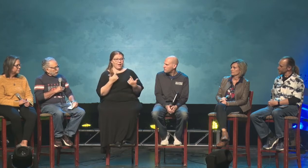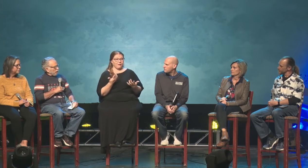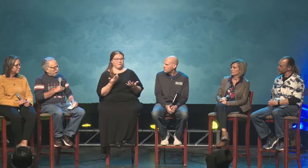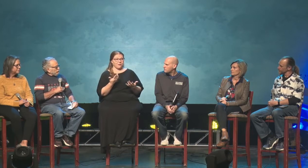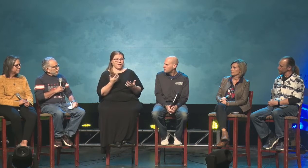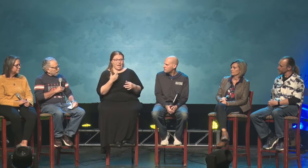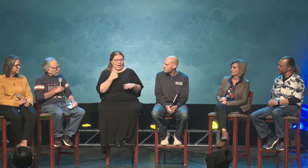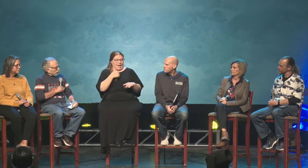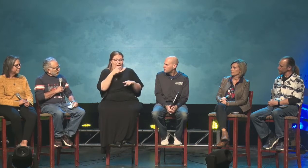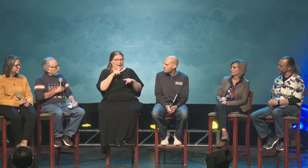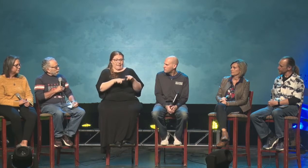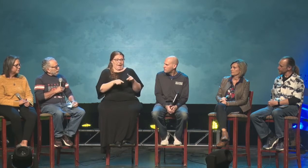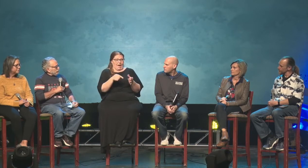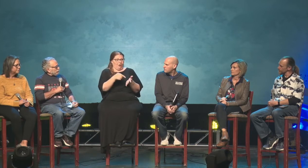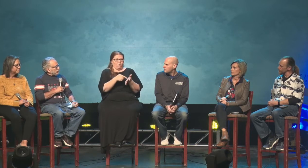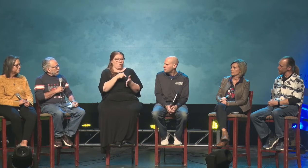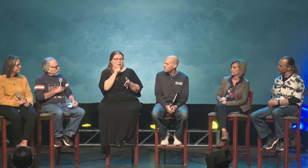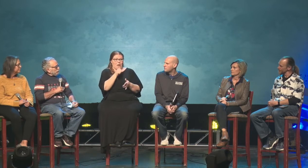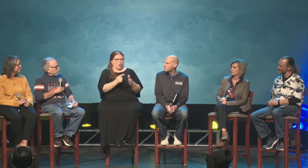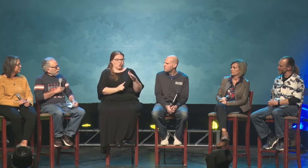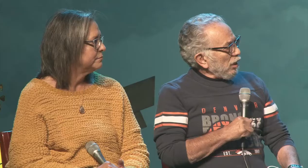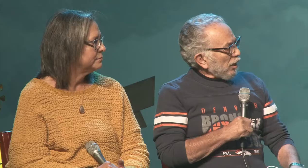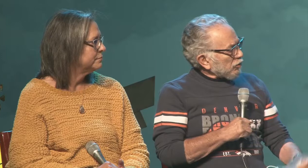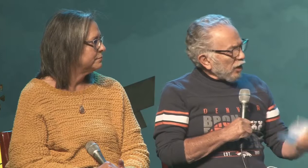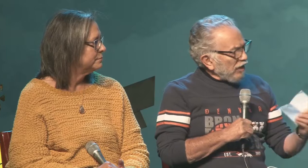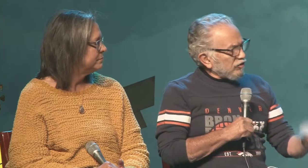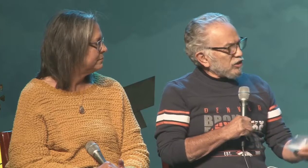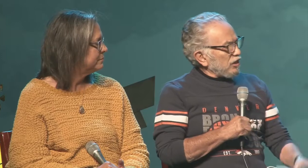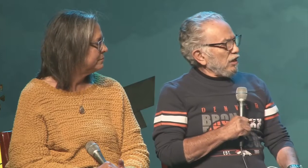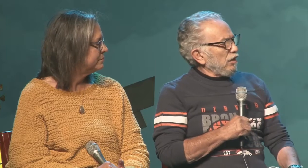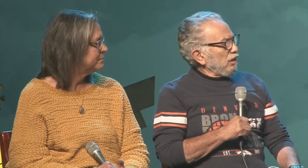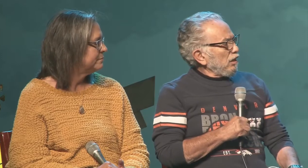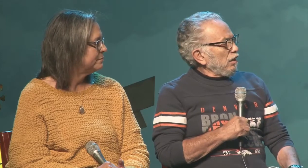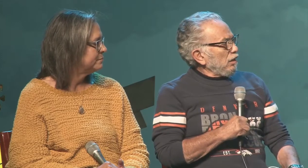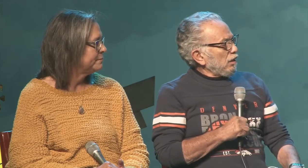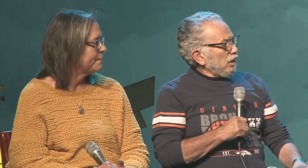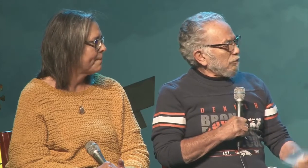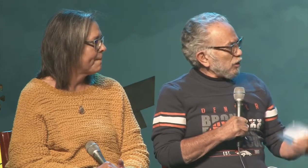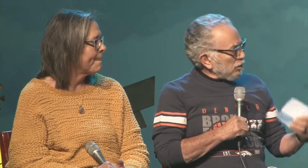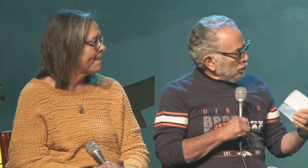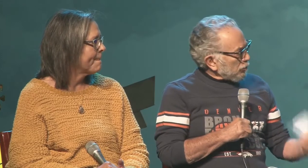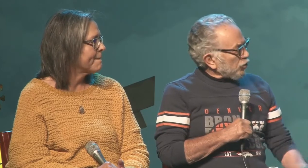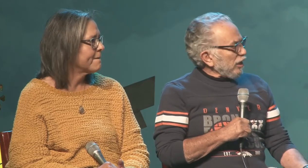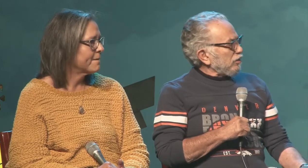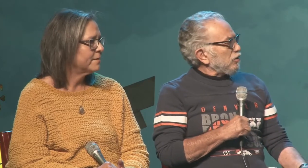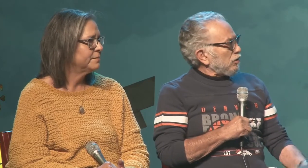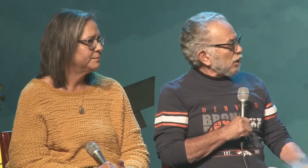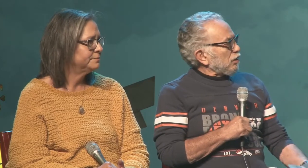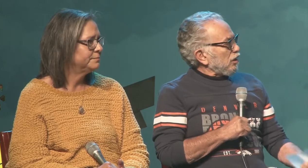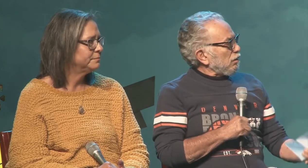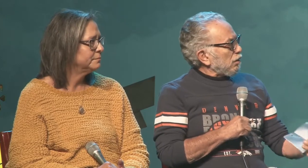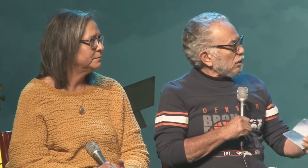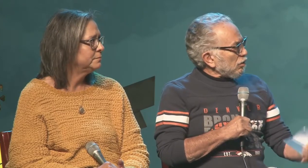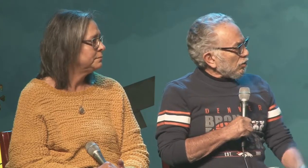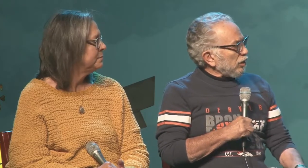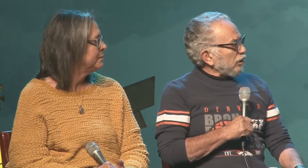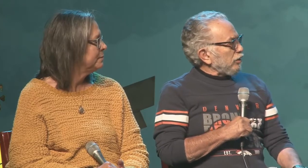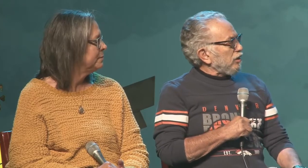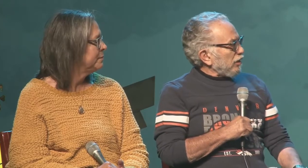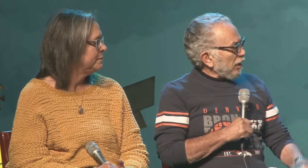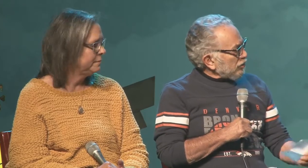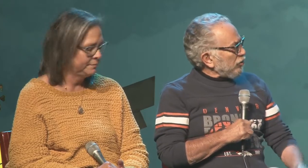I cannot afford to not be here. I don't have to say that I'm a drug dealer